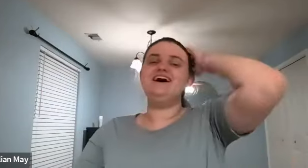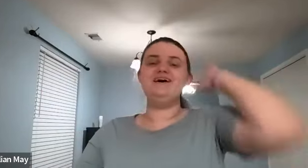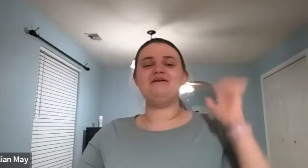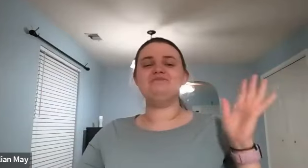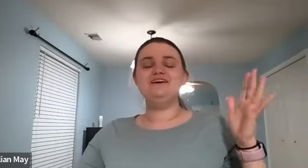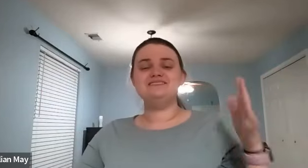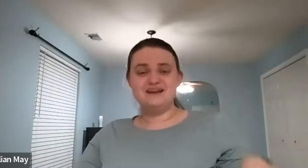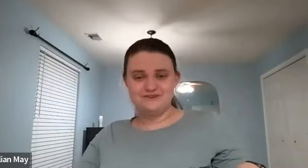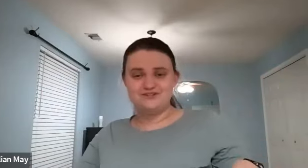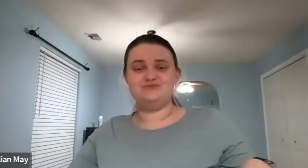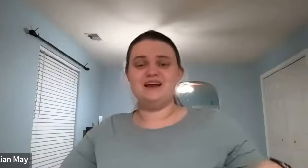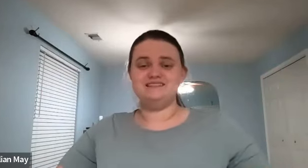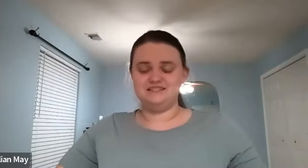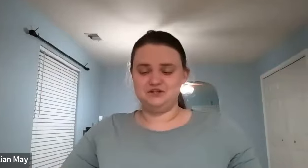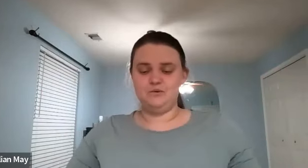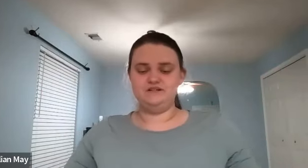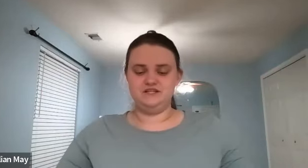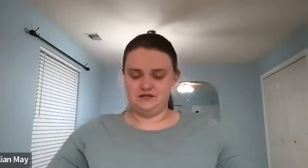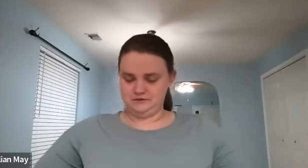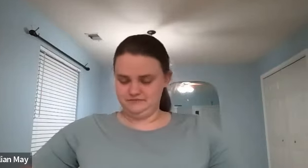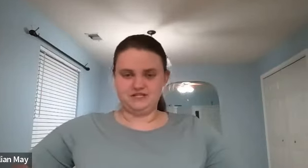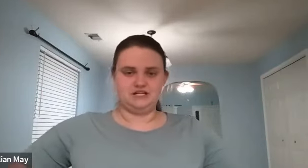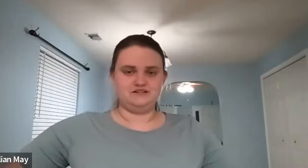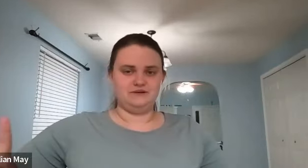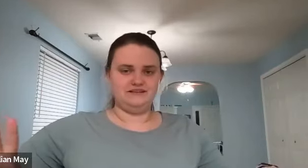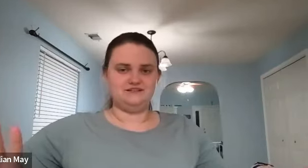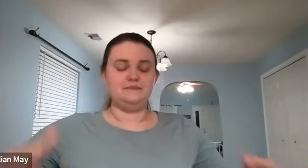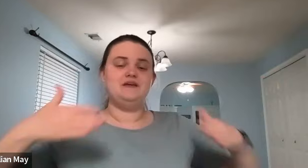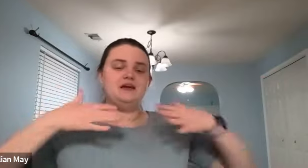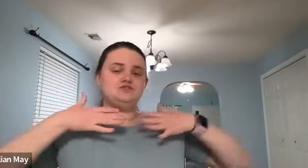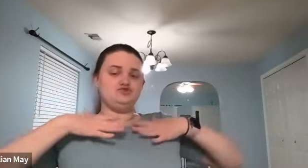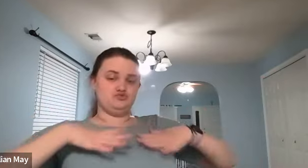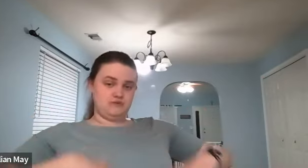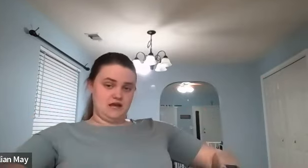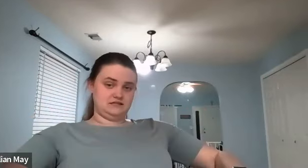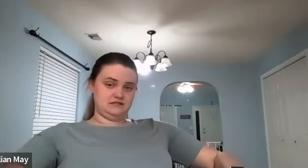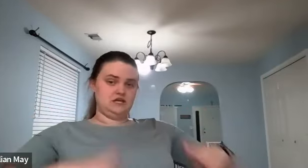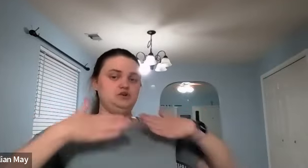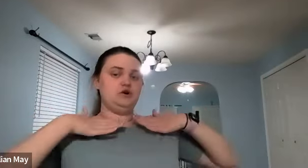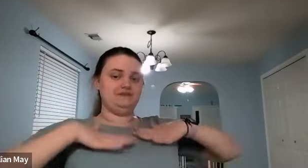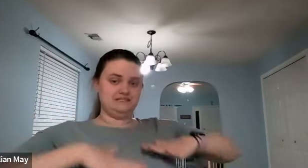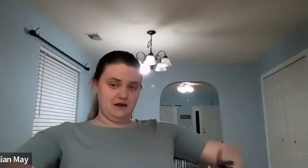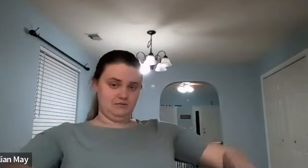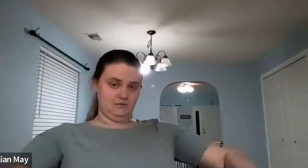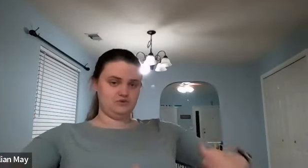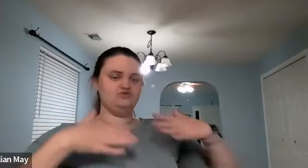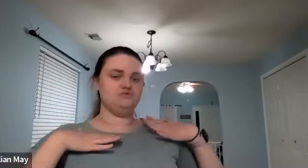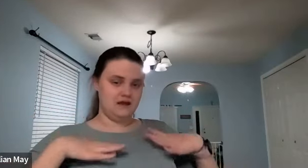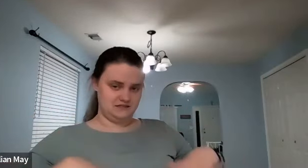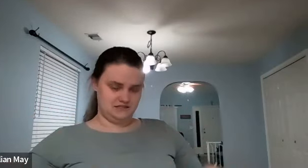So the sign for dress is you're going to go, my chair's swiggling, sorry. Dress. And you go down more. Dress. Yeah.